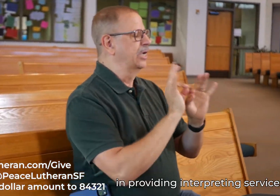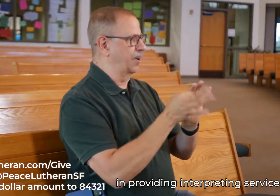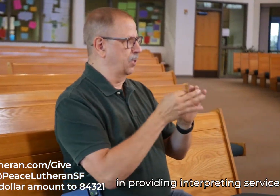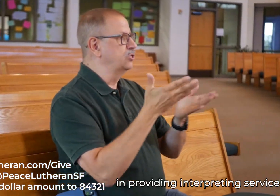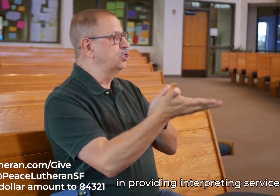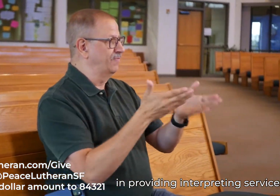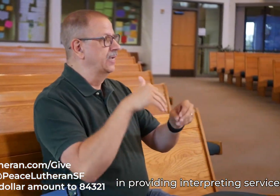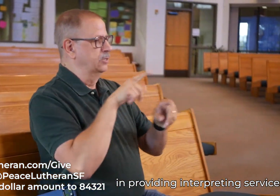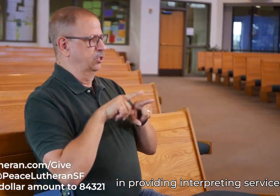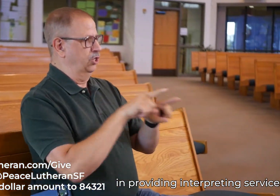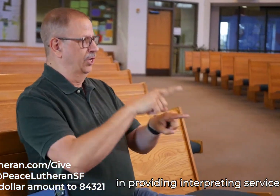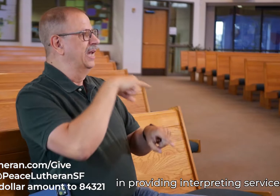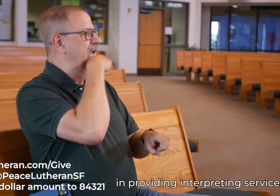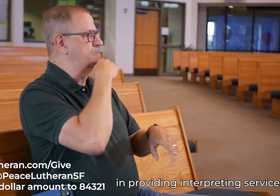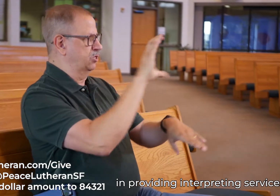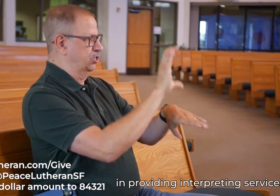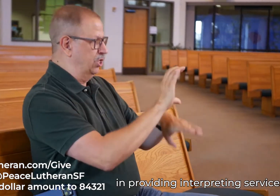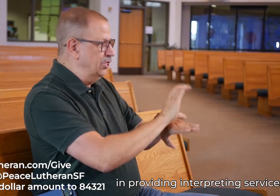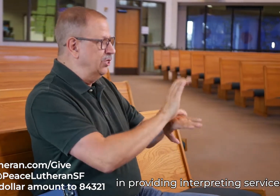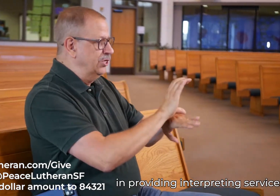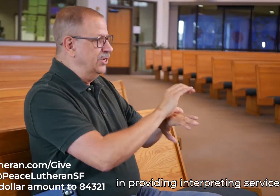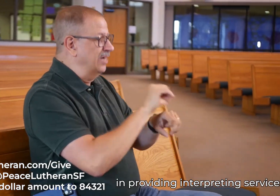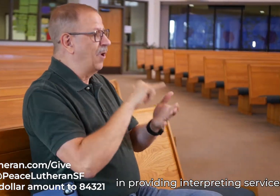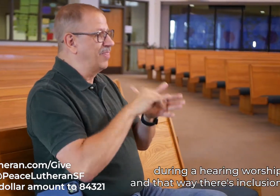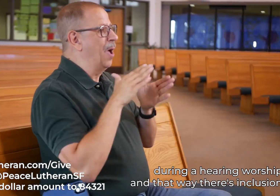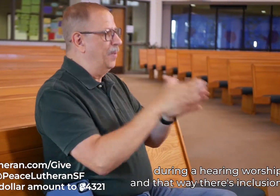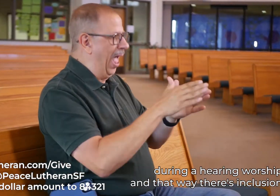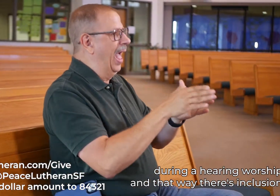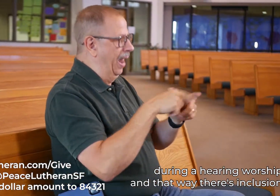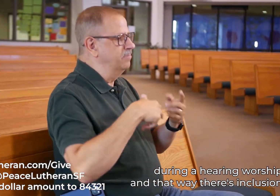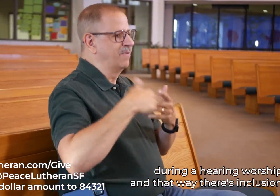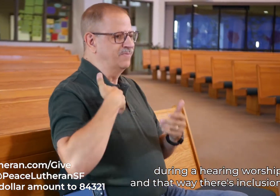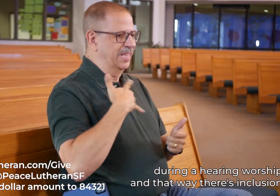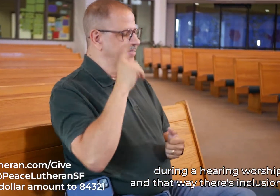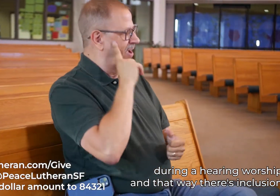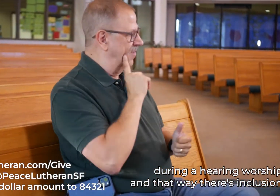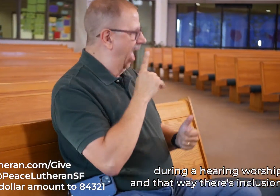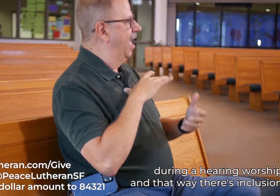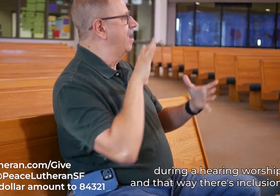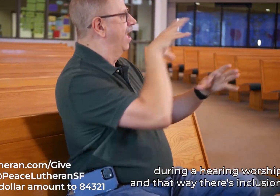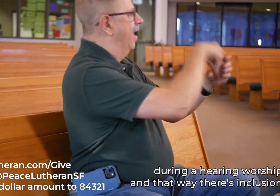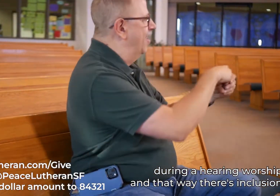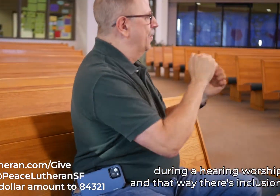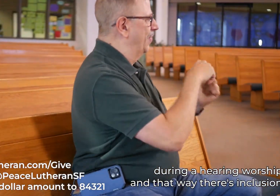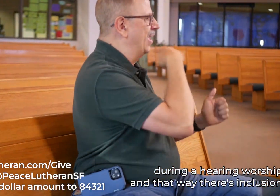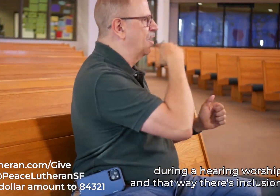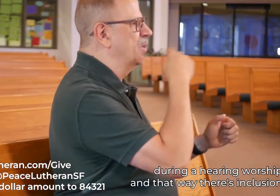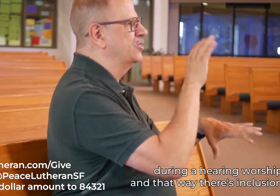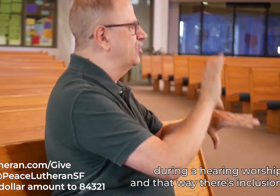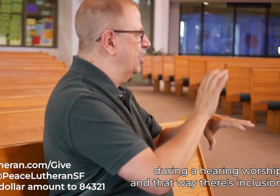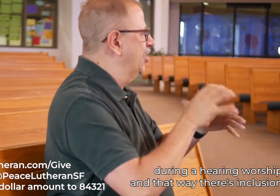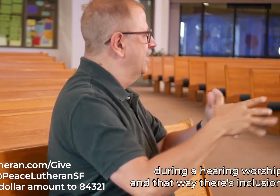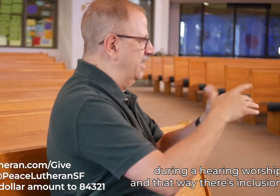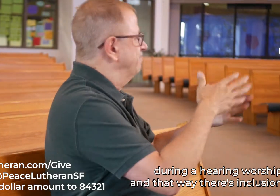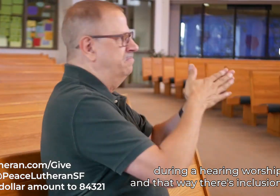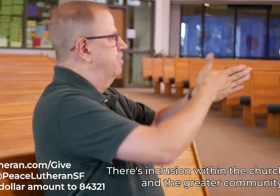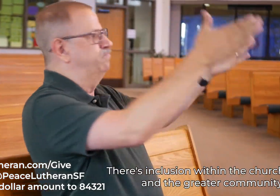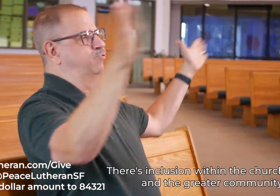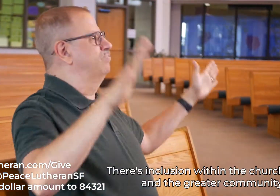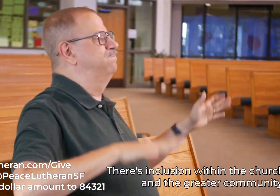in providing interpreting services during a hearing worship. And that way there's inclusion. There's inclusion within